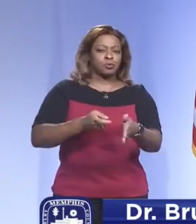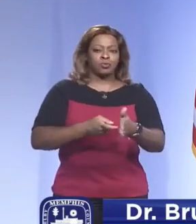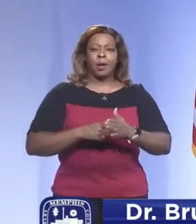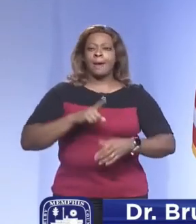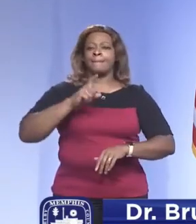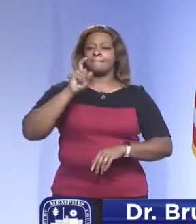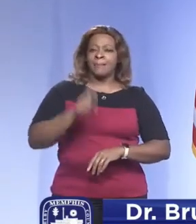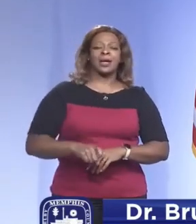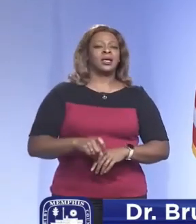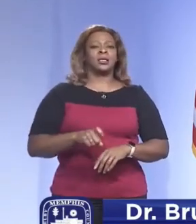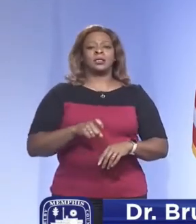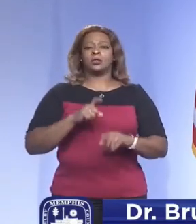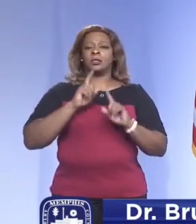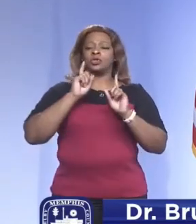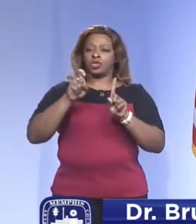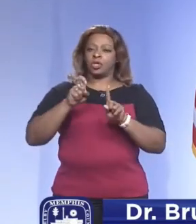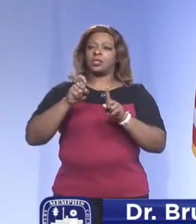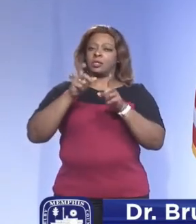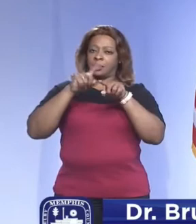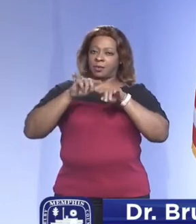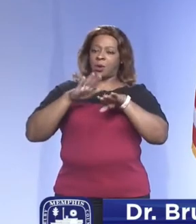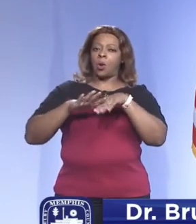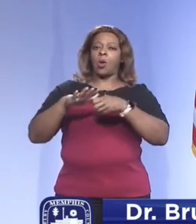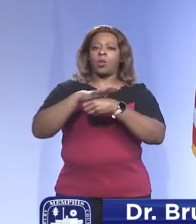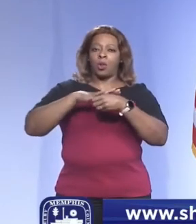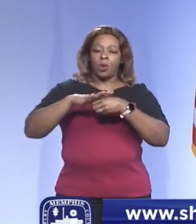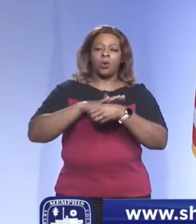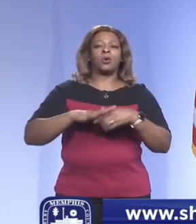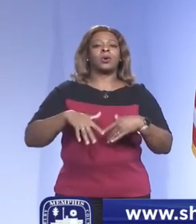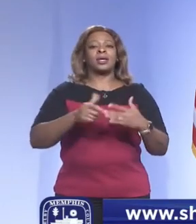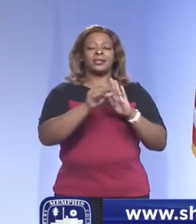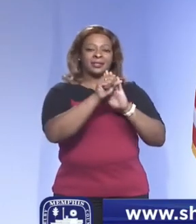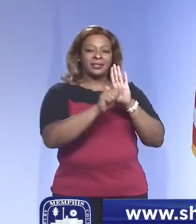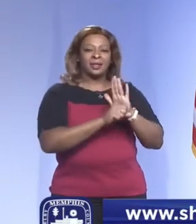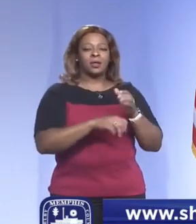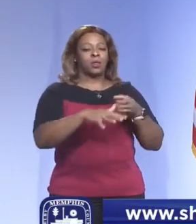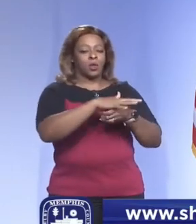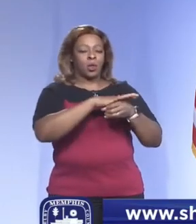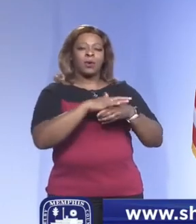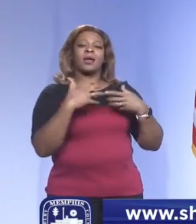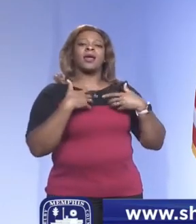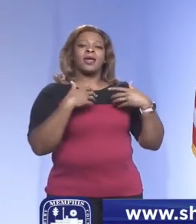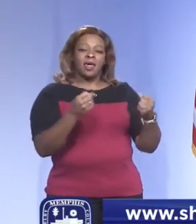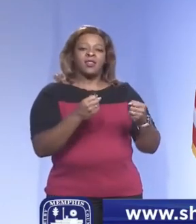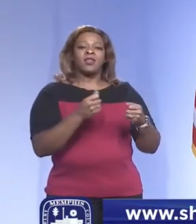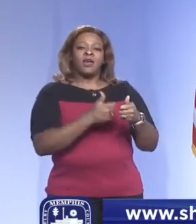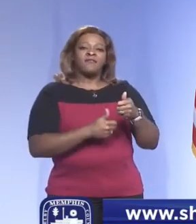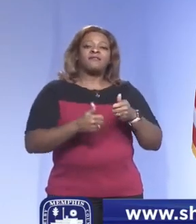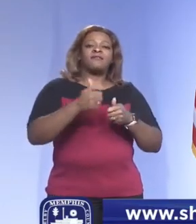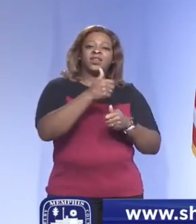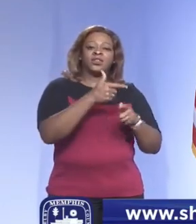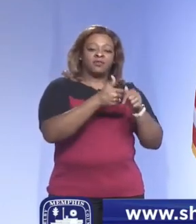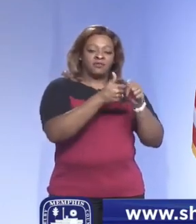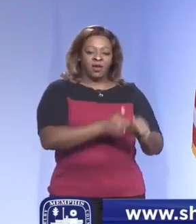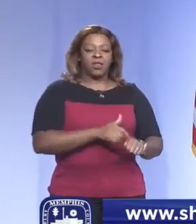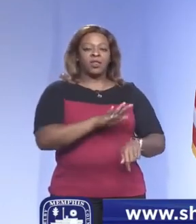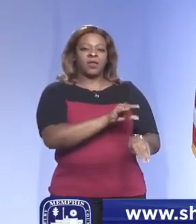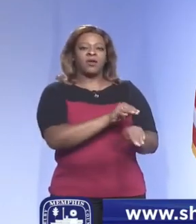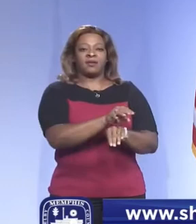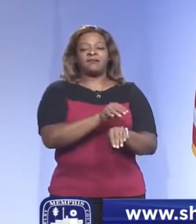should refer to your local, state, local health officials for